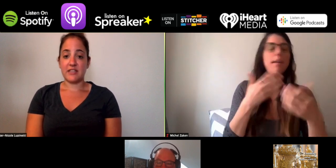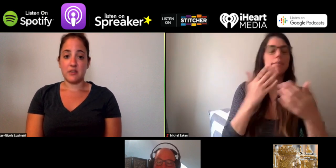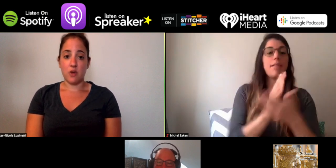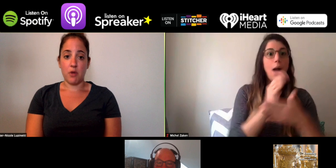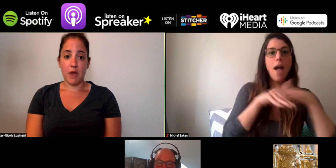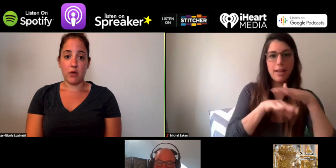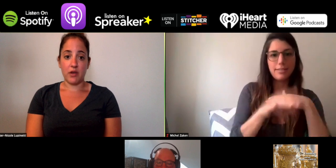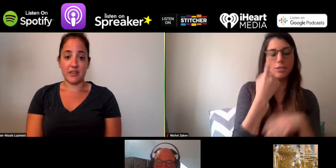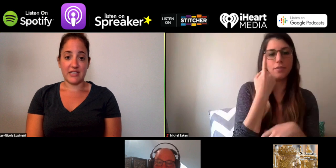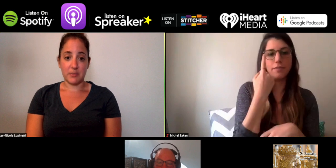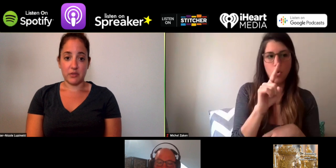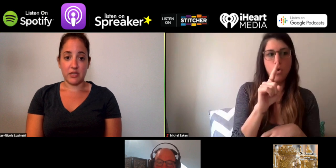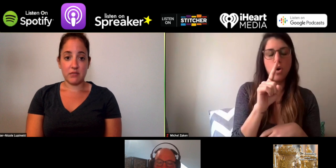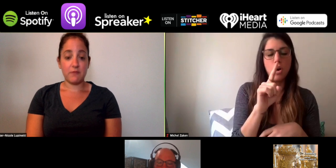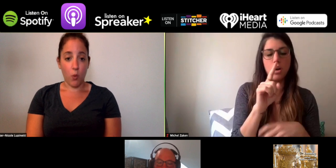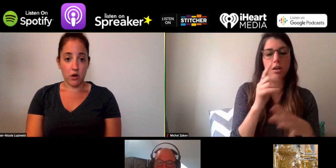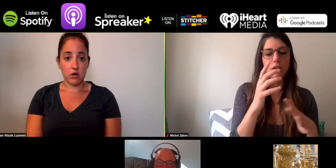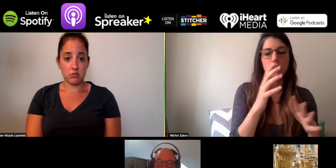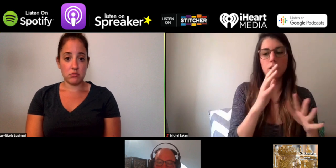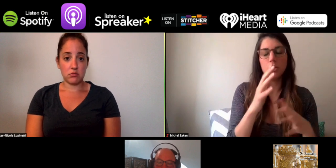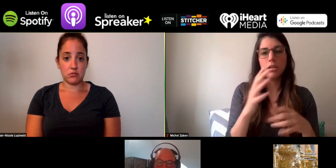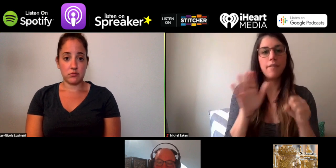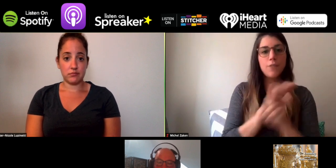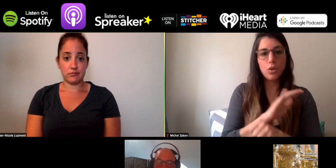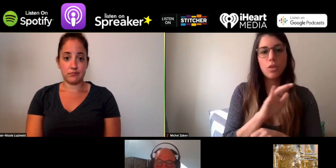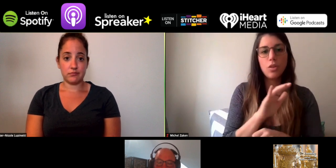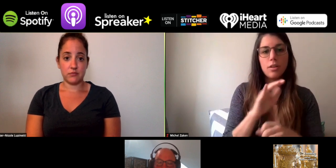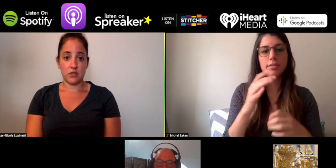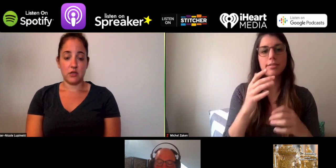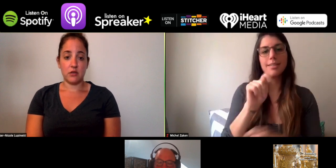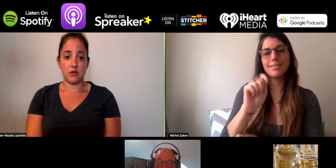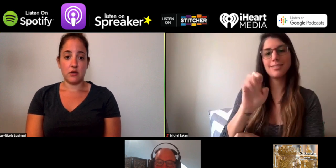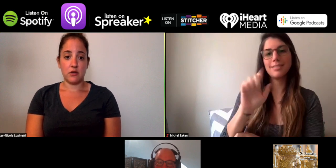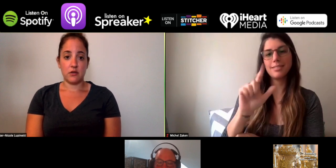And that's, you know, about accessibility for,